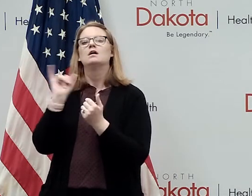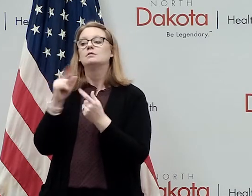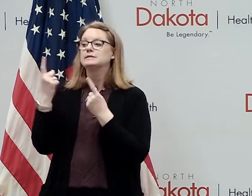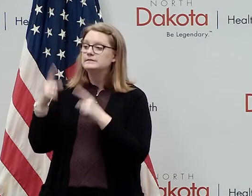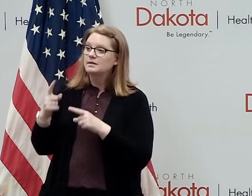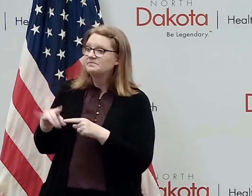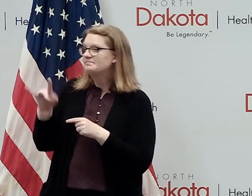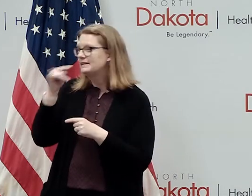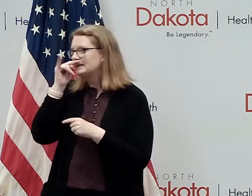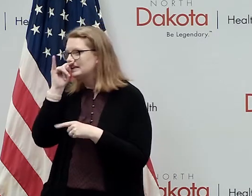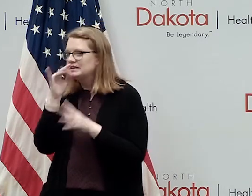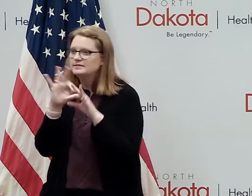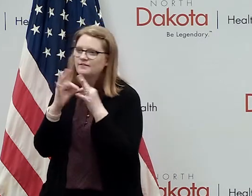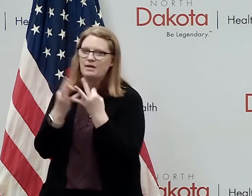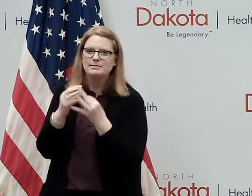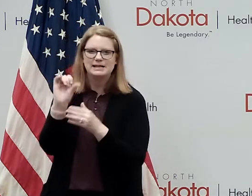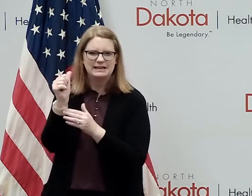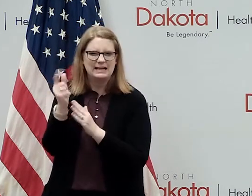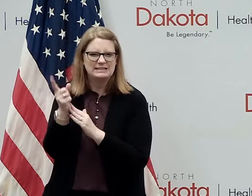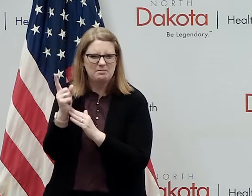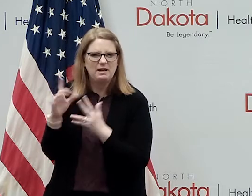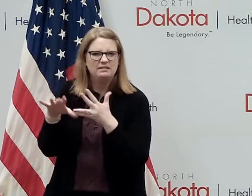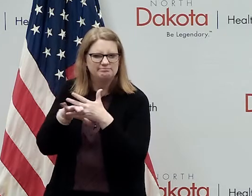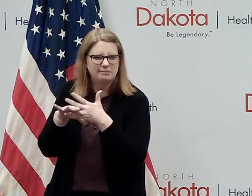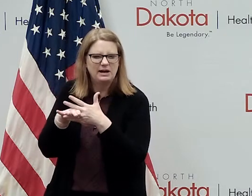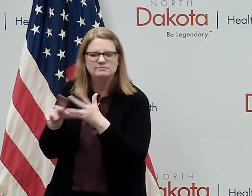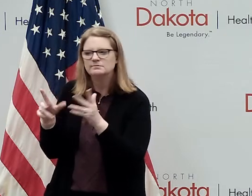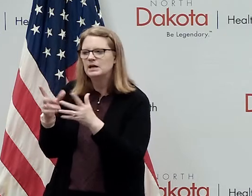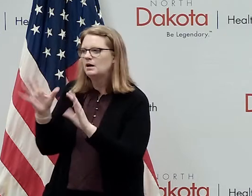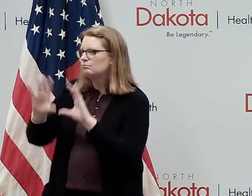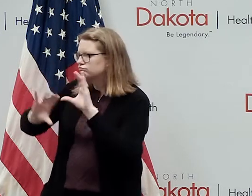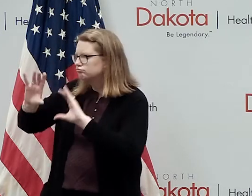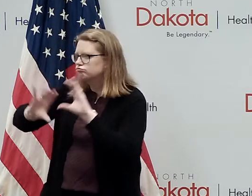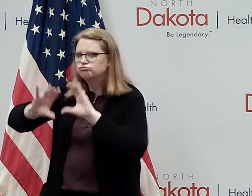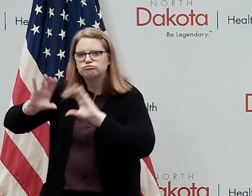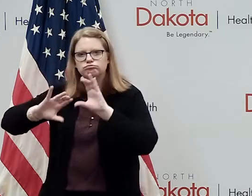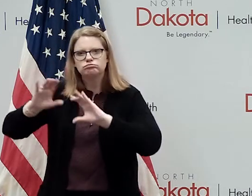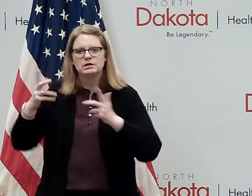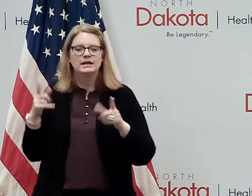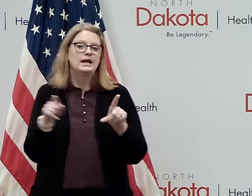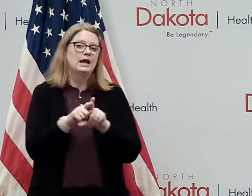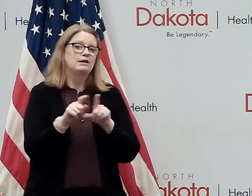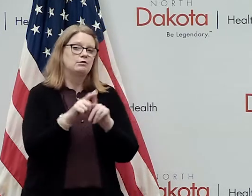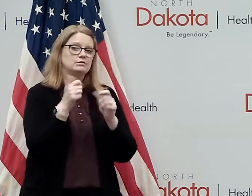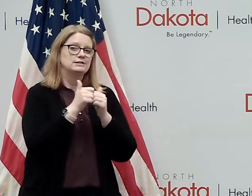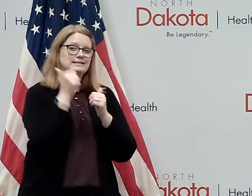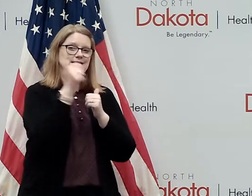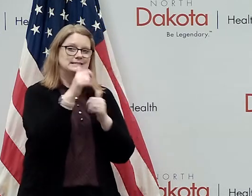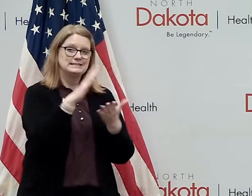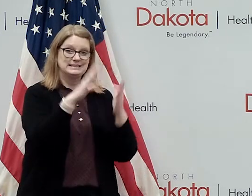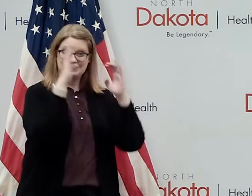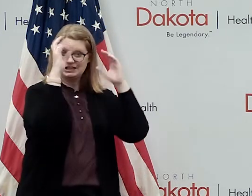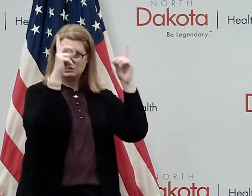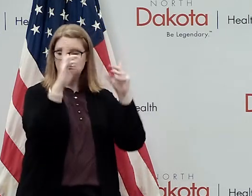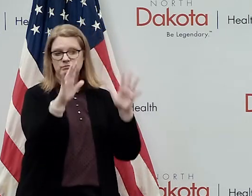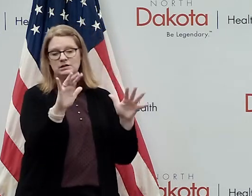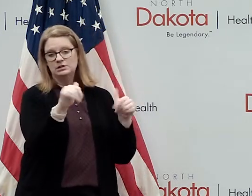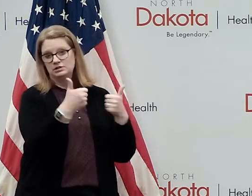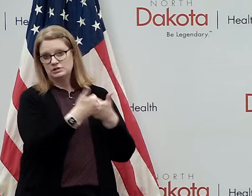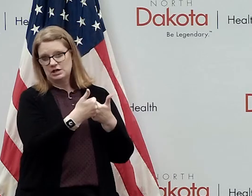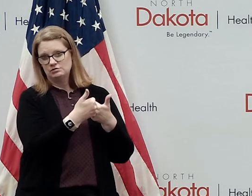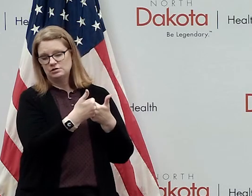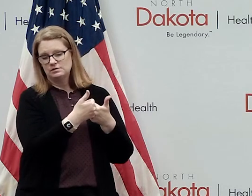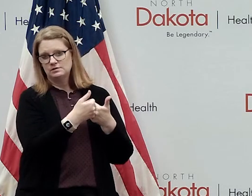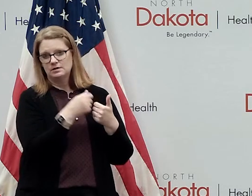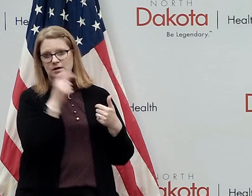going on with their kids, their family. And we said this earlier when talking about distance education. There's challenges with distance education, but